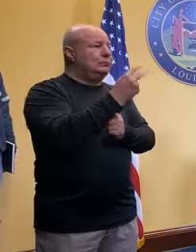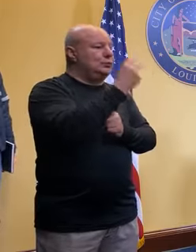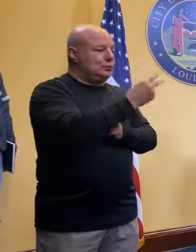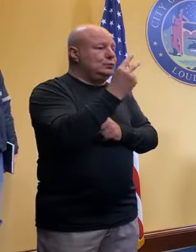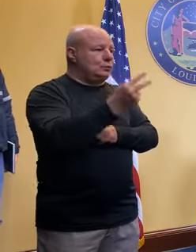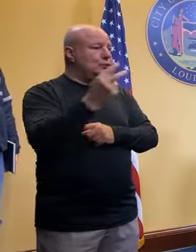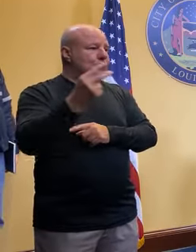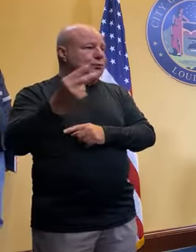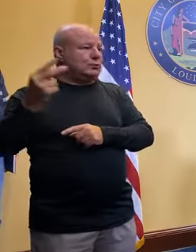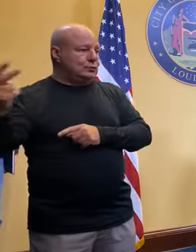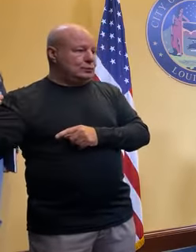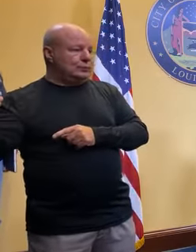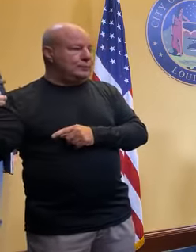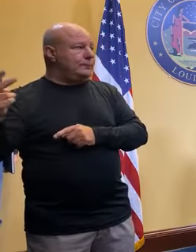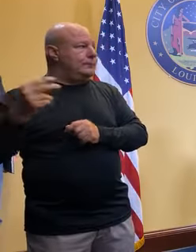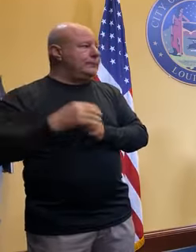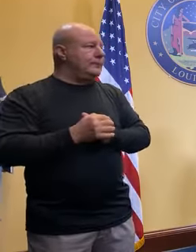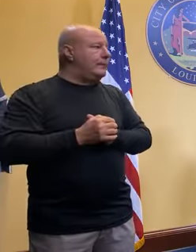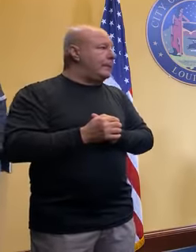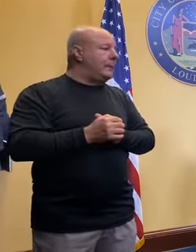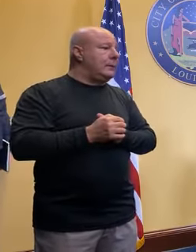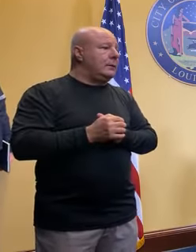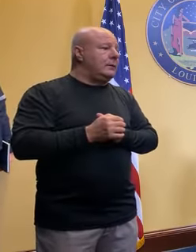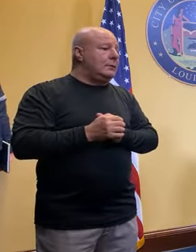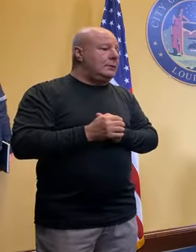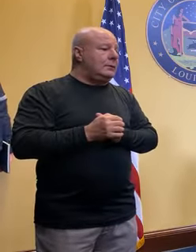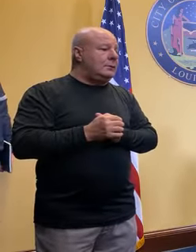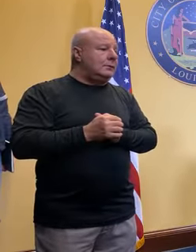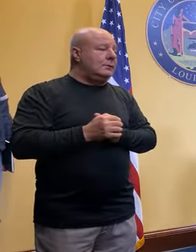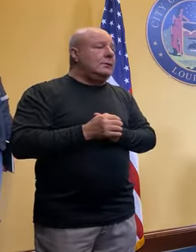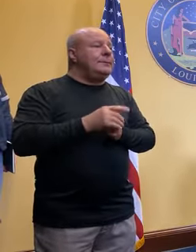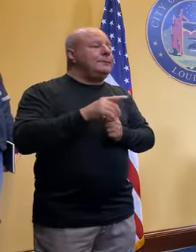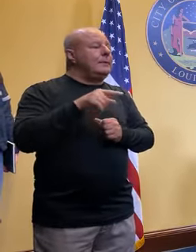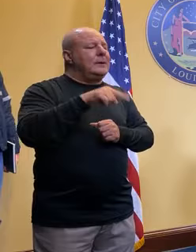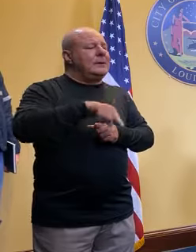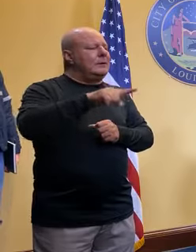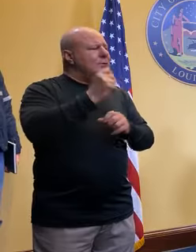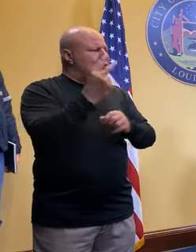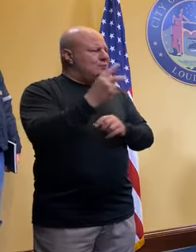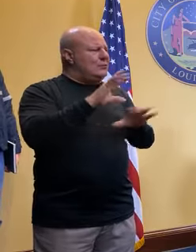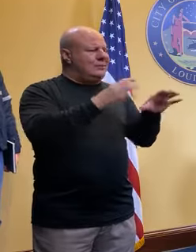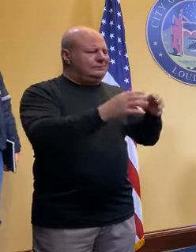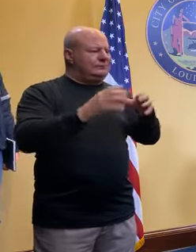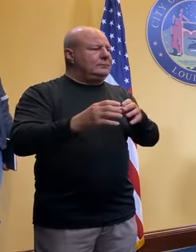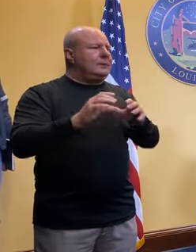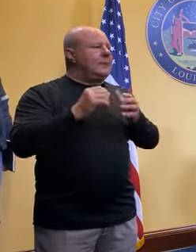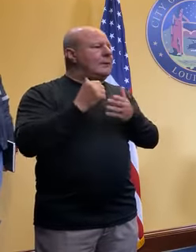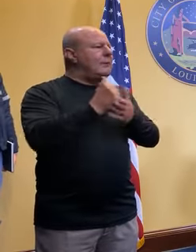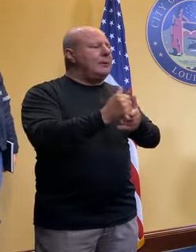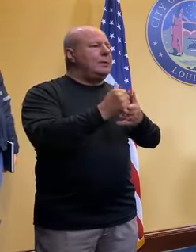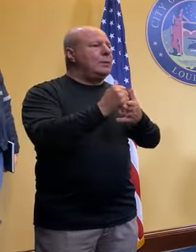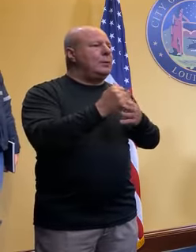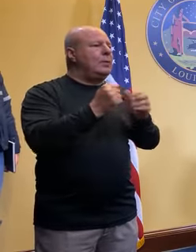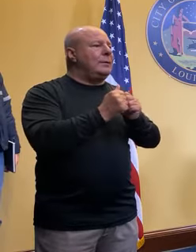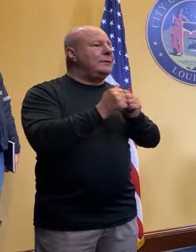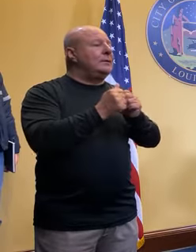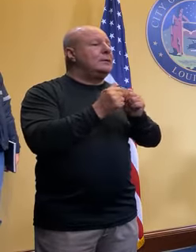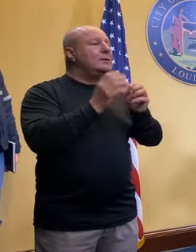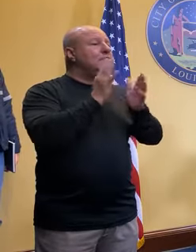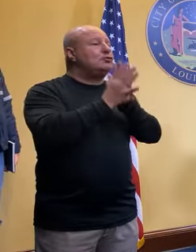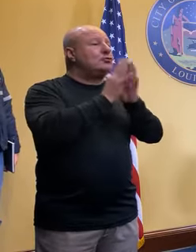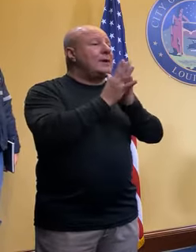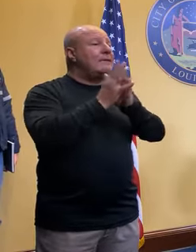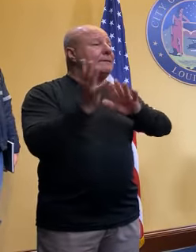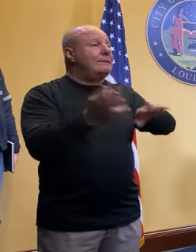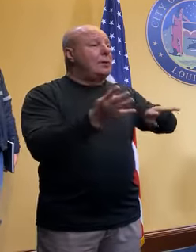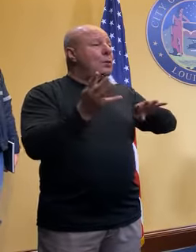2. Gotcha. And they are just there helping, one, with traffic flow. They're not so much directing traffic,